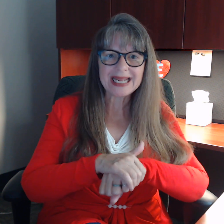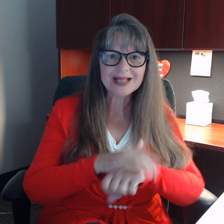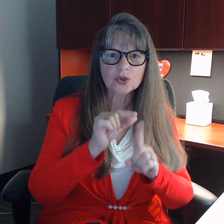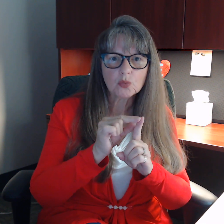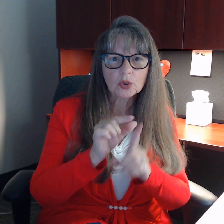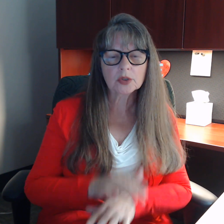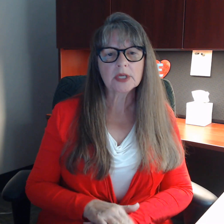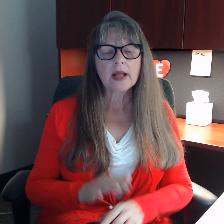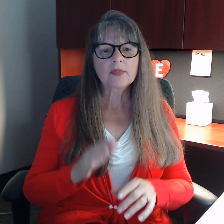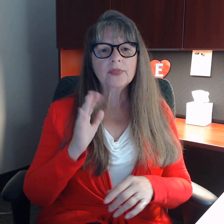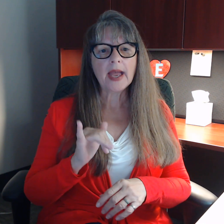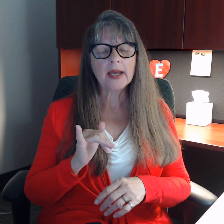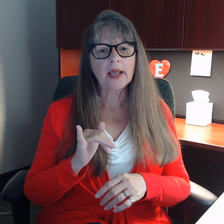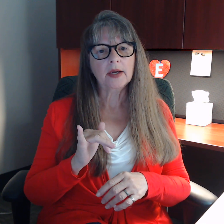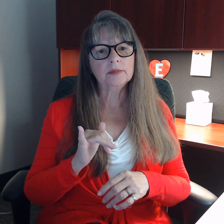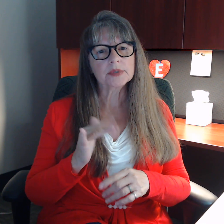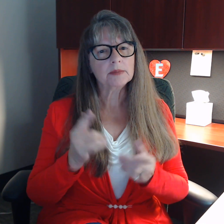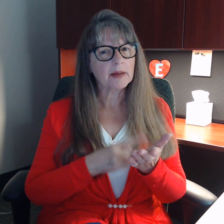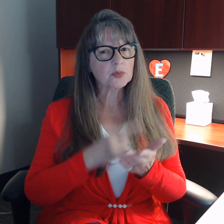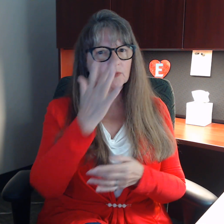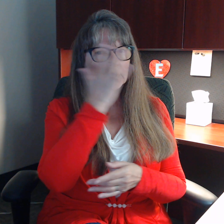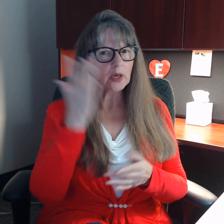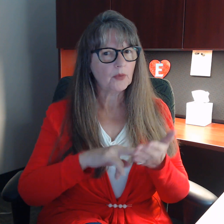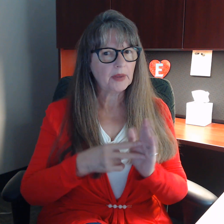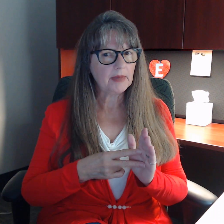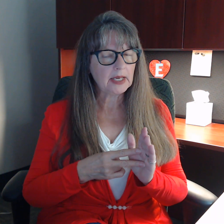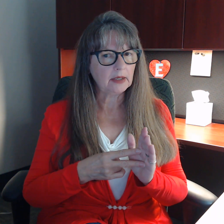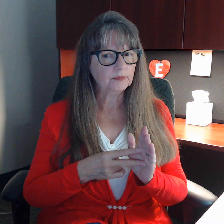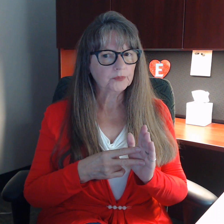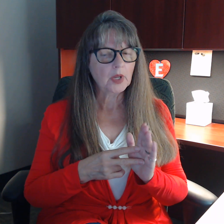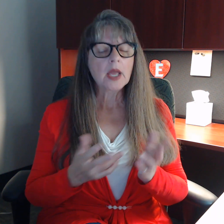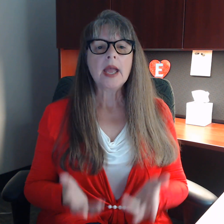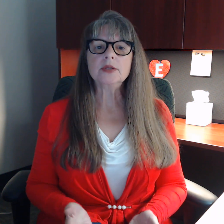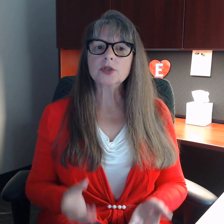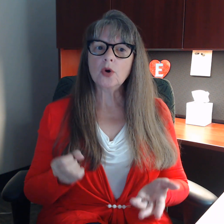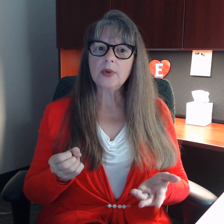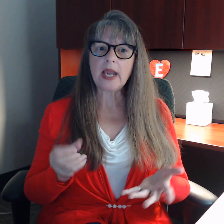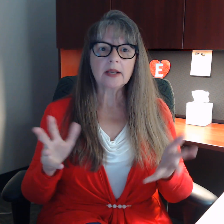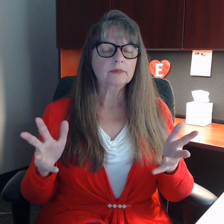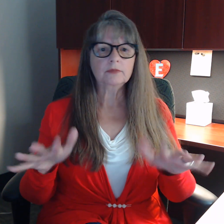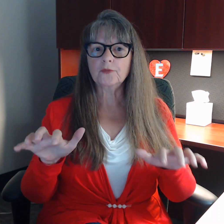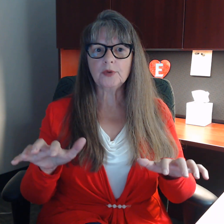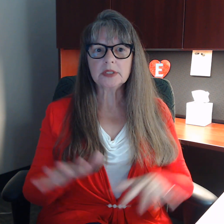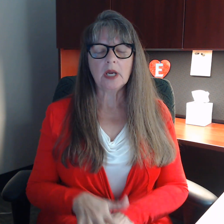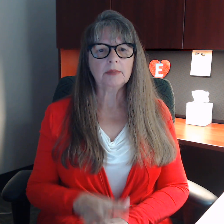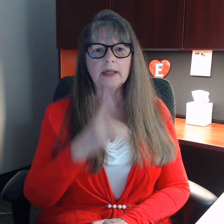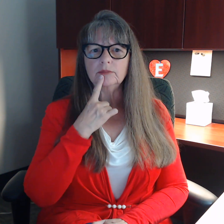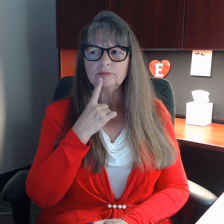English words that sometimes we forget what they mean, and so we kind of freeze up, like, how do